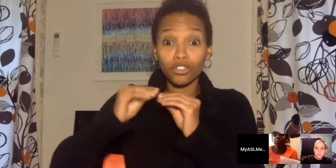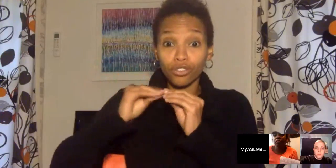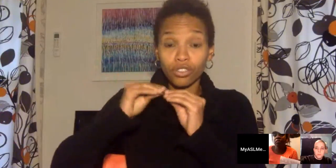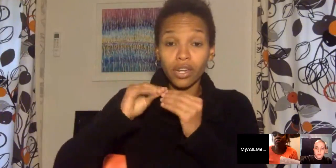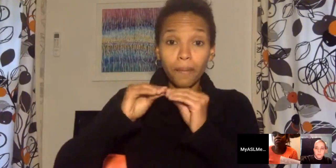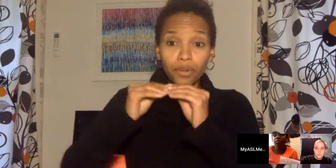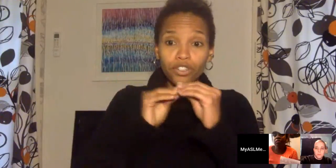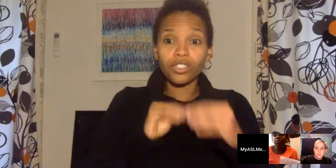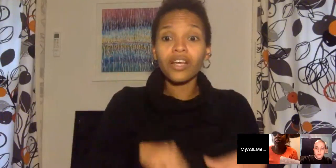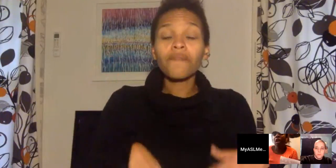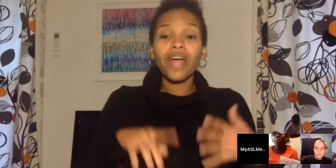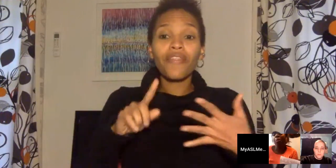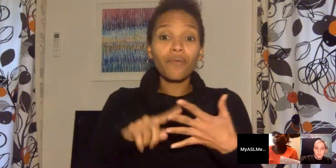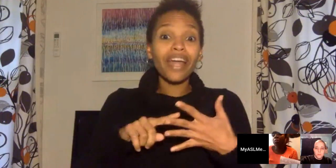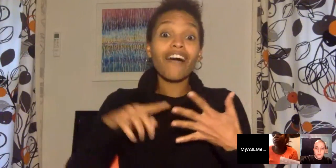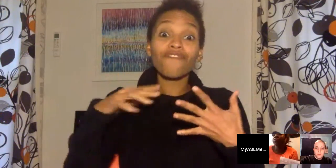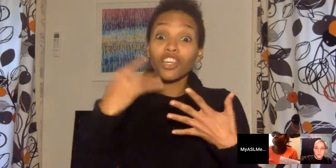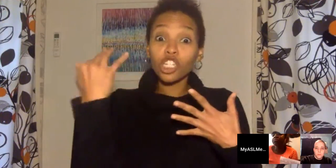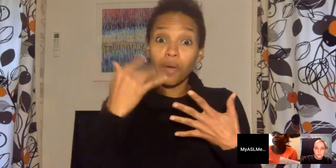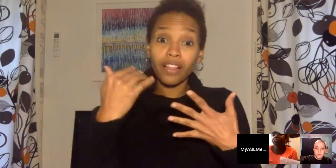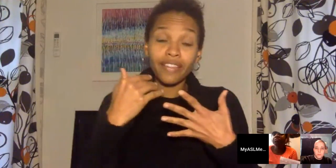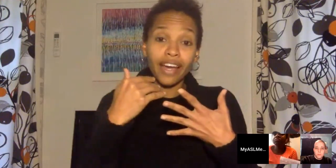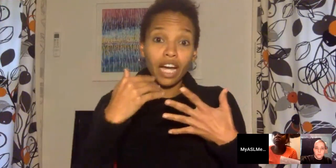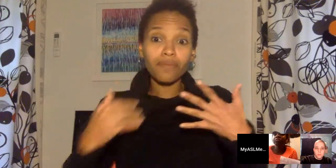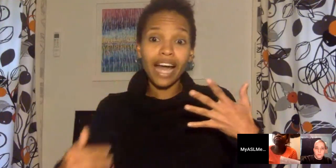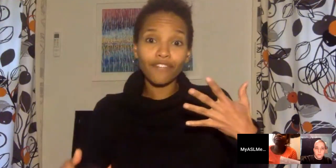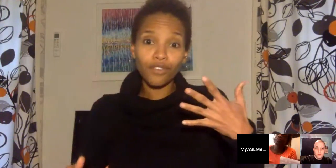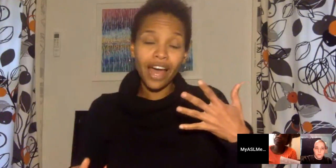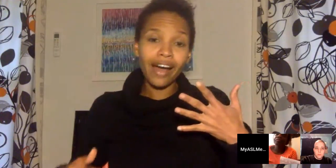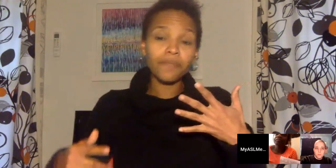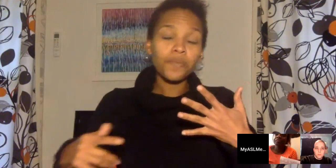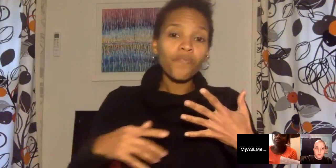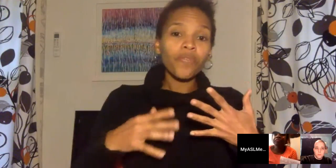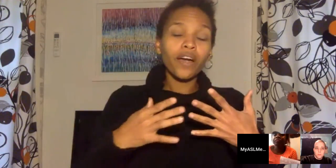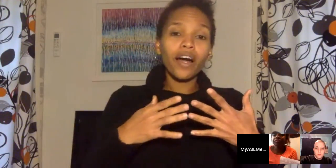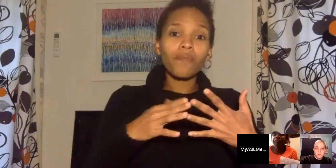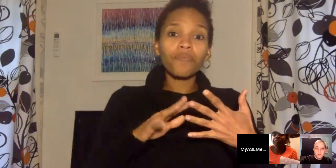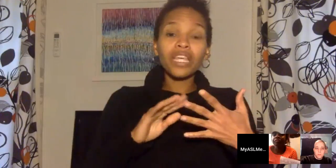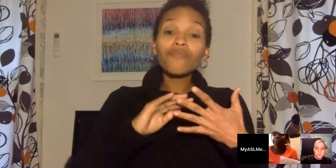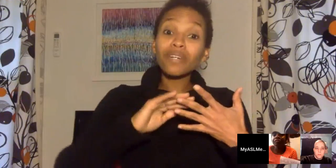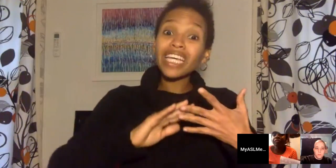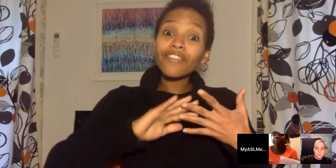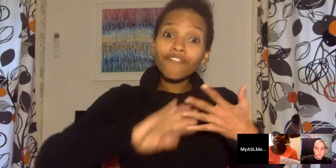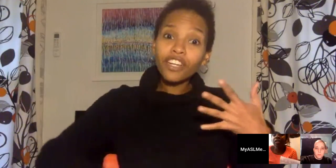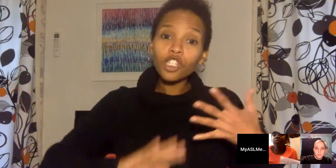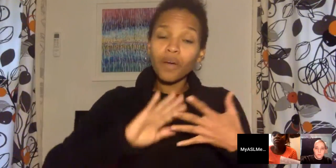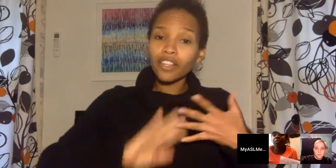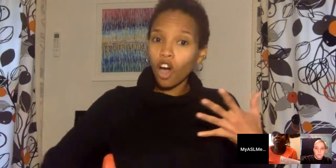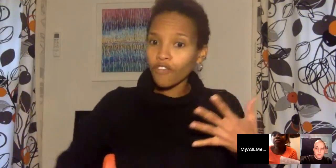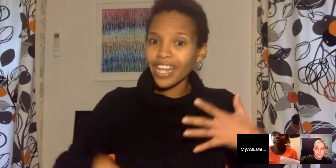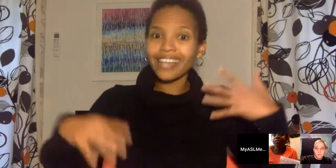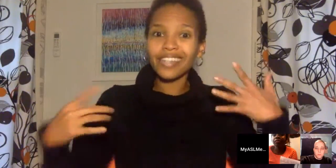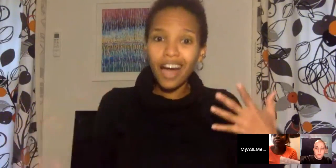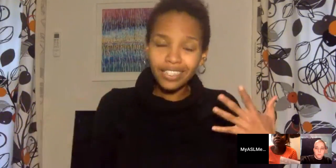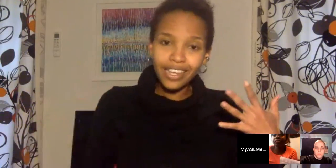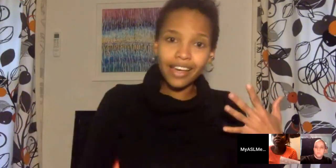numbers. And then we have fingerspelling that comes after that. But even fingerspelling often has